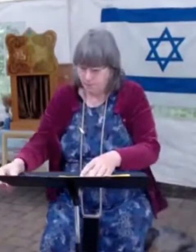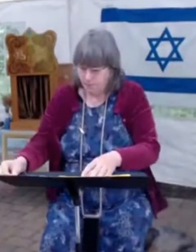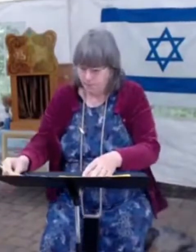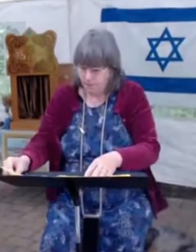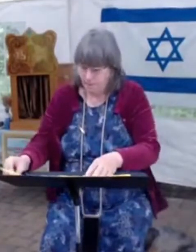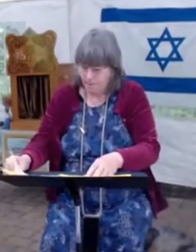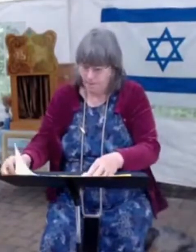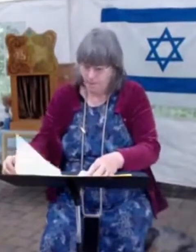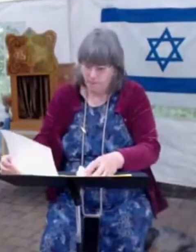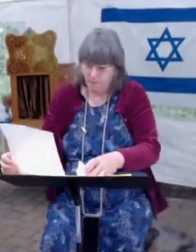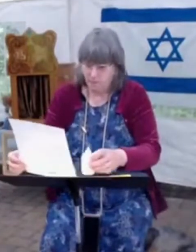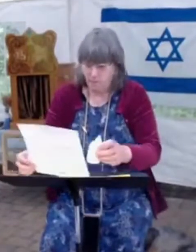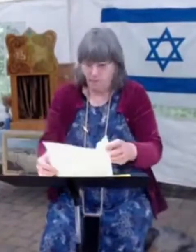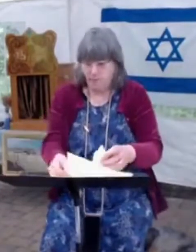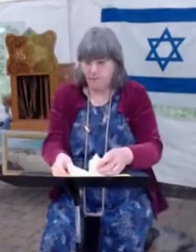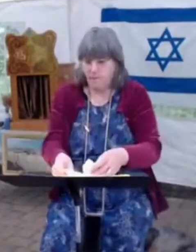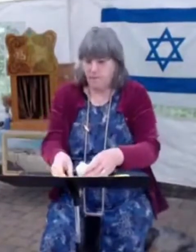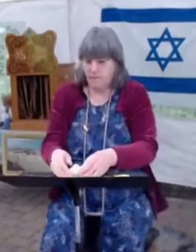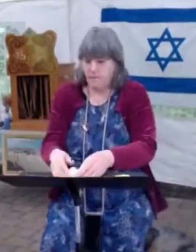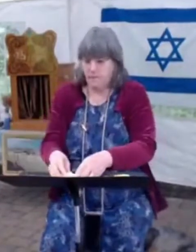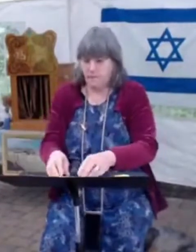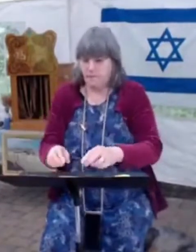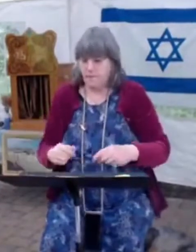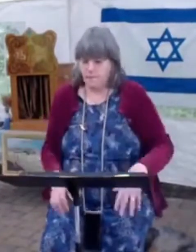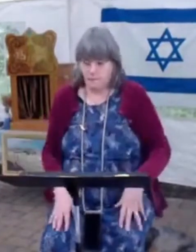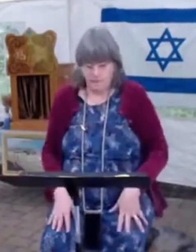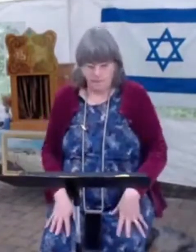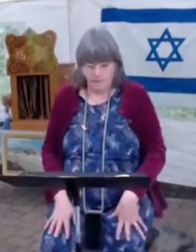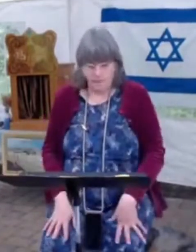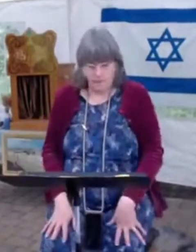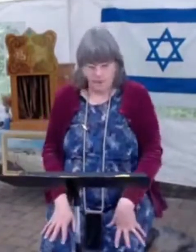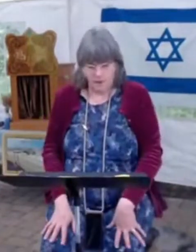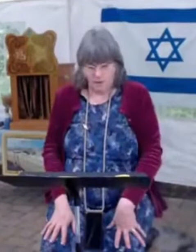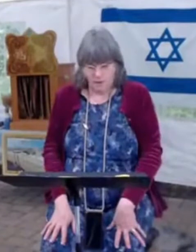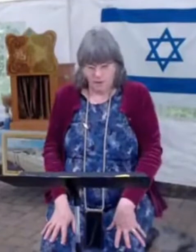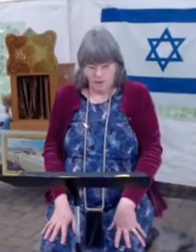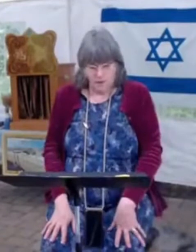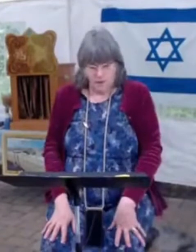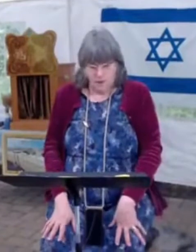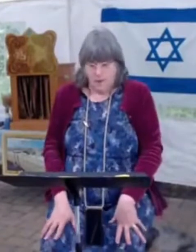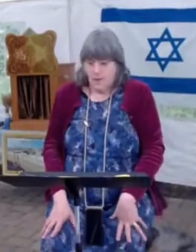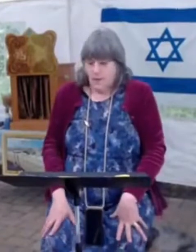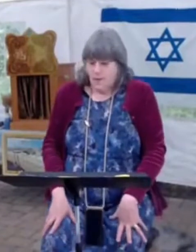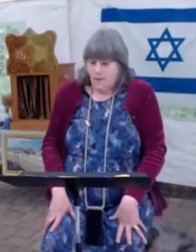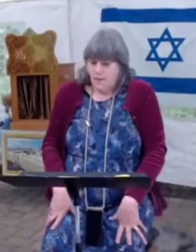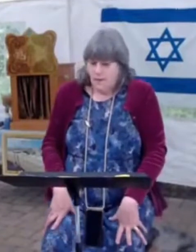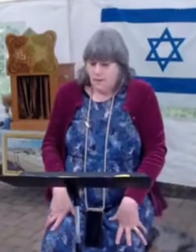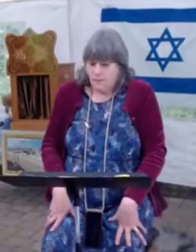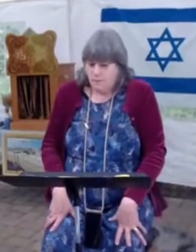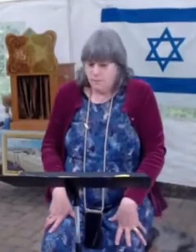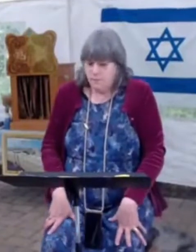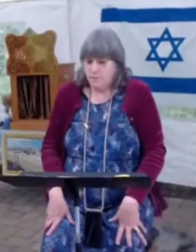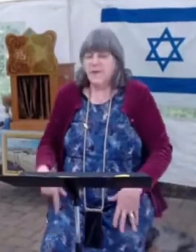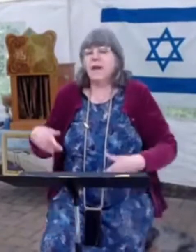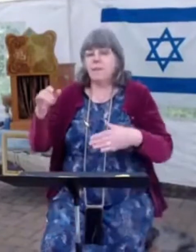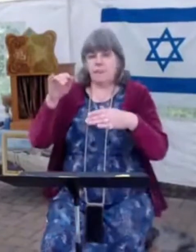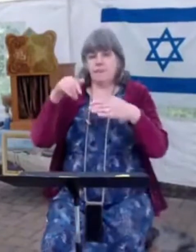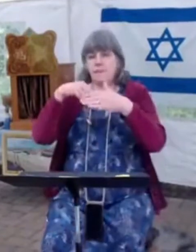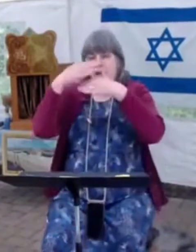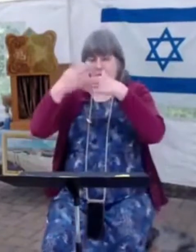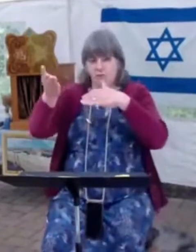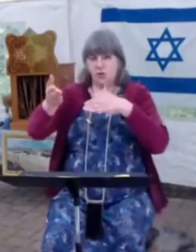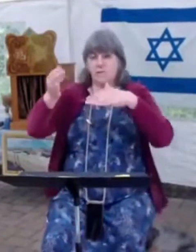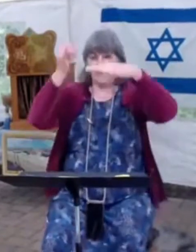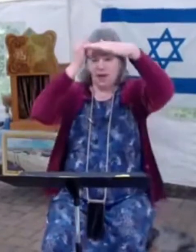plenty. In another part, Isaiah speaks of Besorah in a verse we're all familiar with.